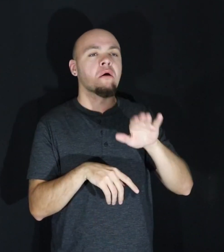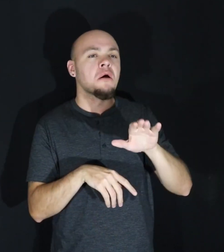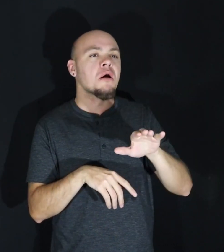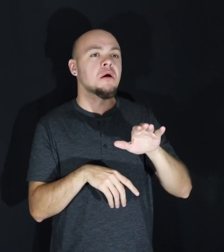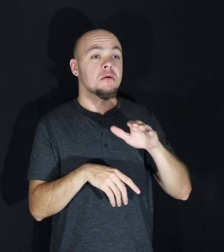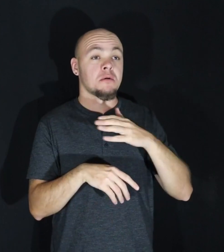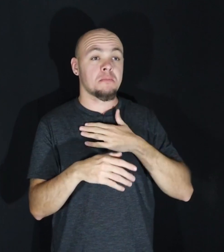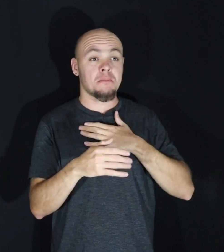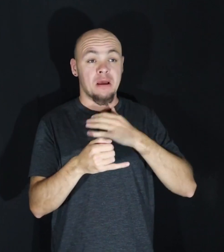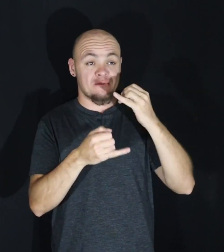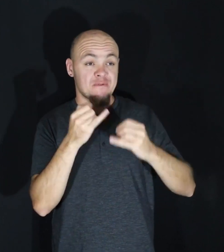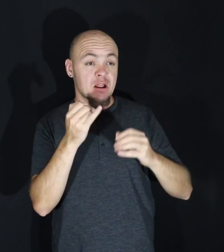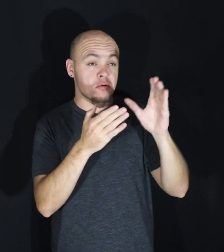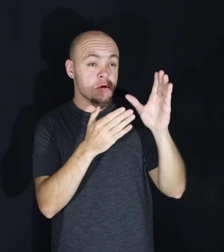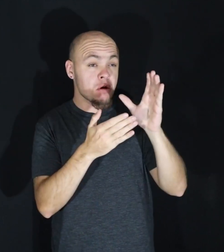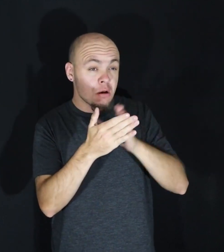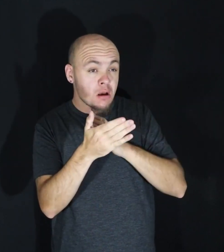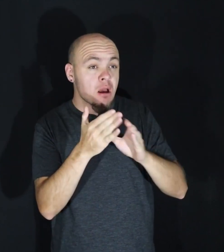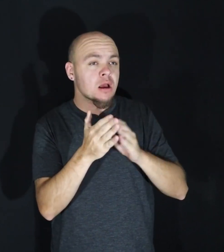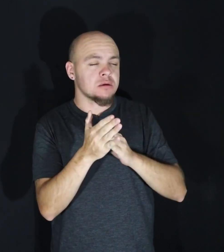focus of my final art exam."